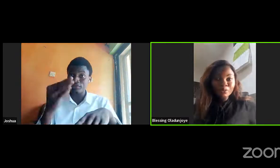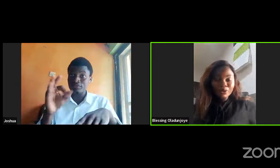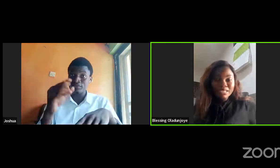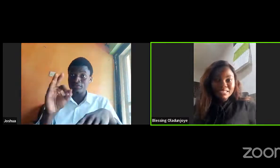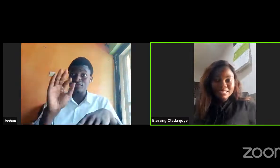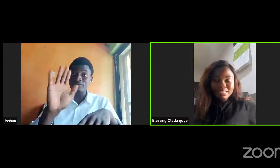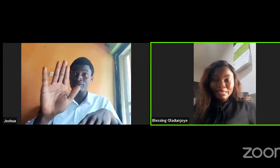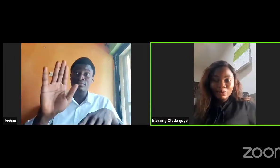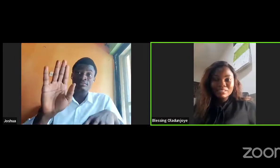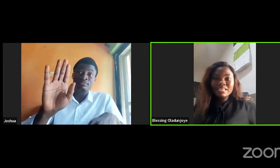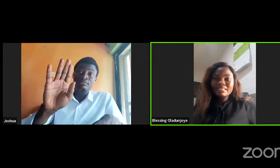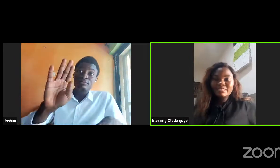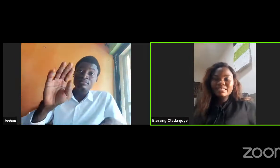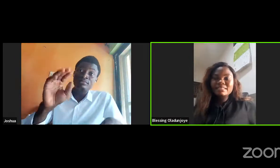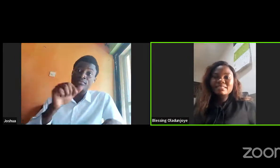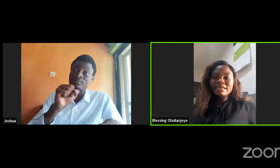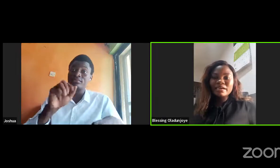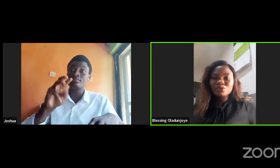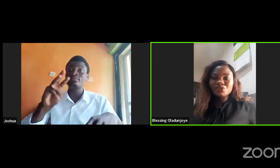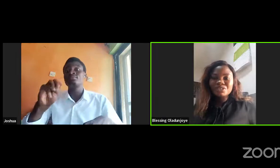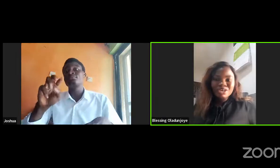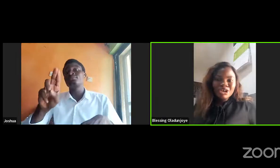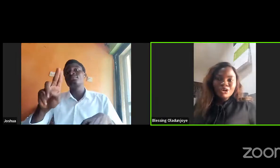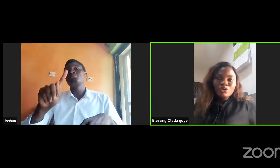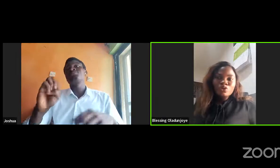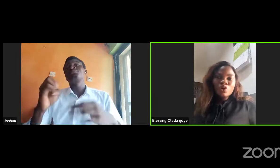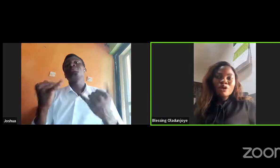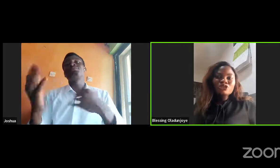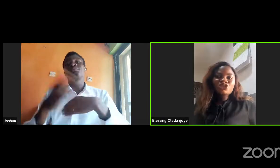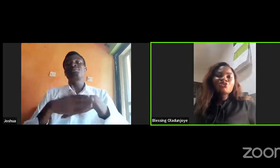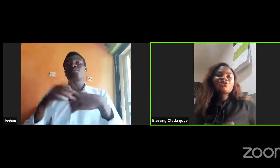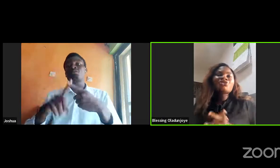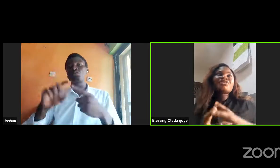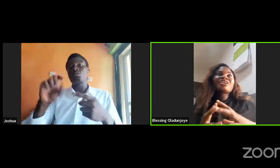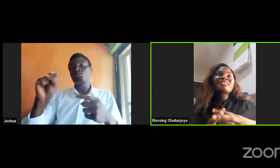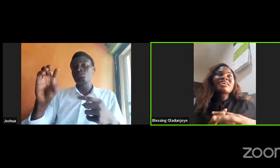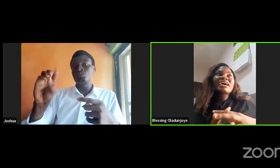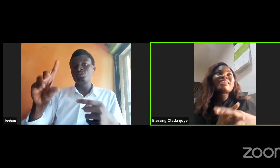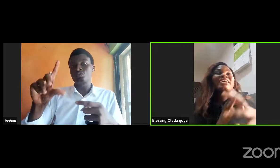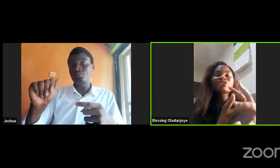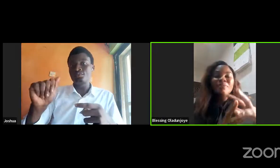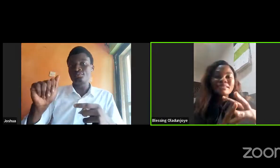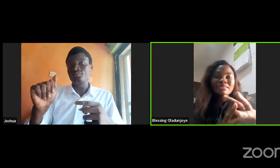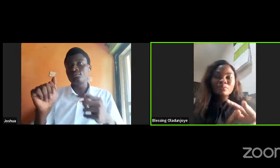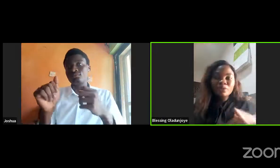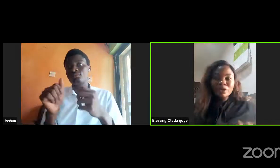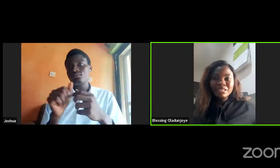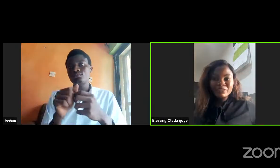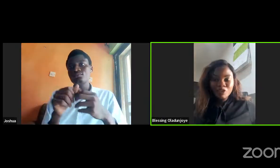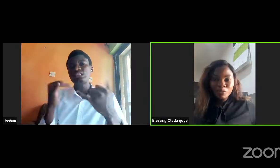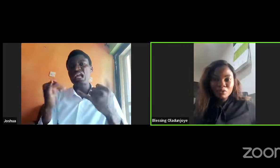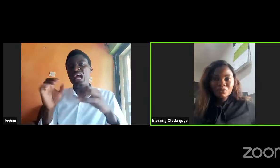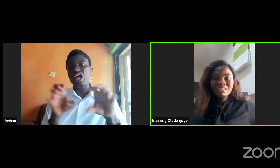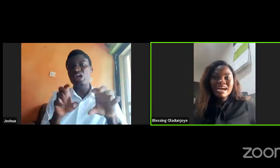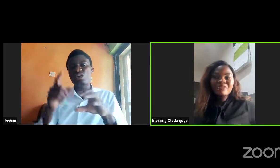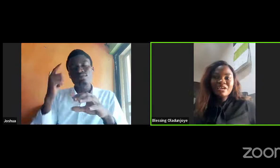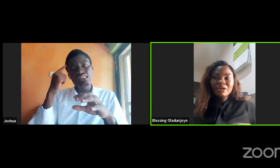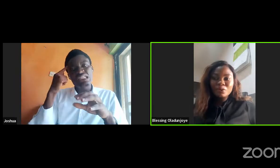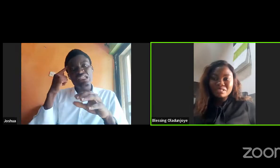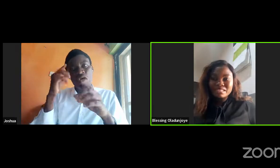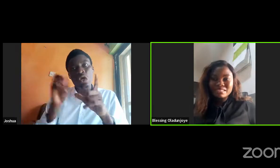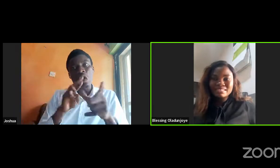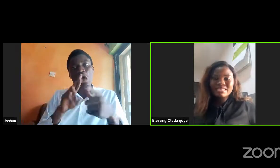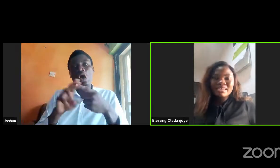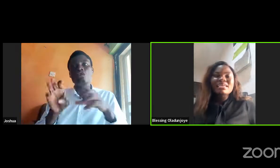references on policies and laws in existence in the country. So, do you think there are some existing policy frameworks within the